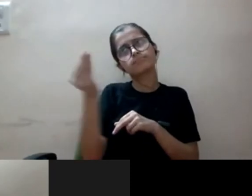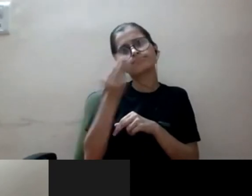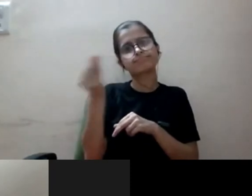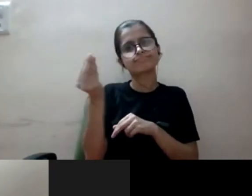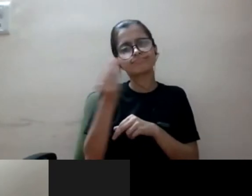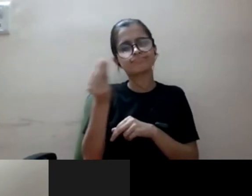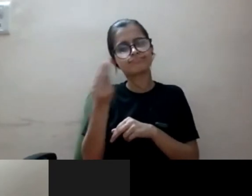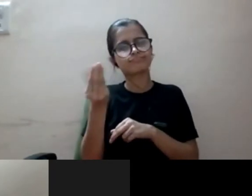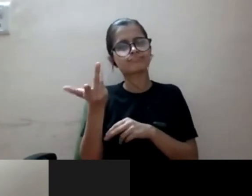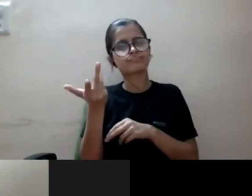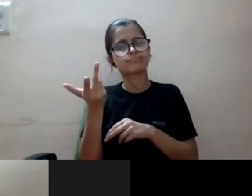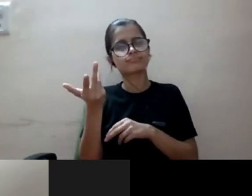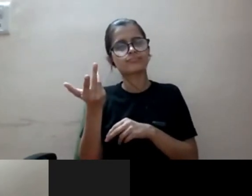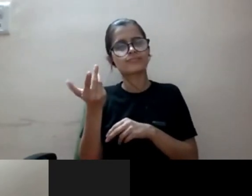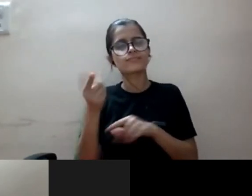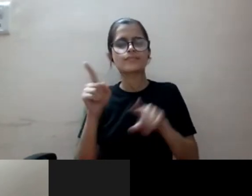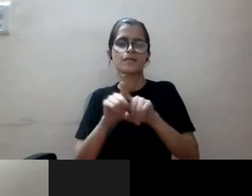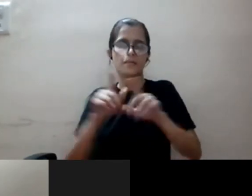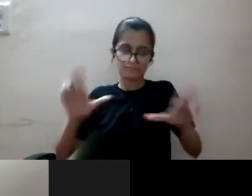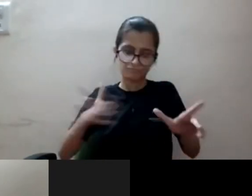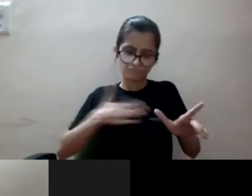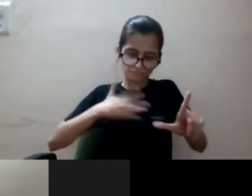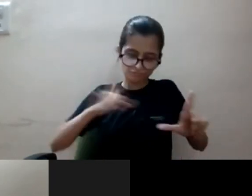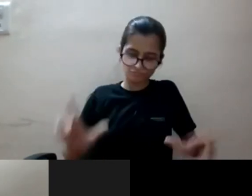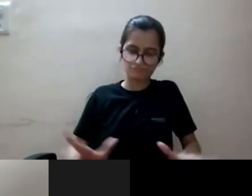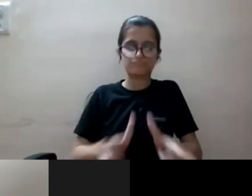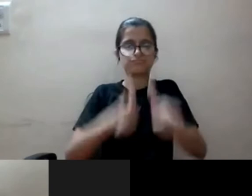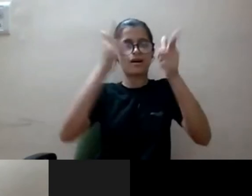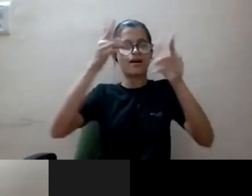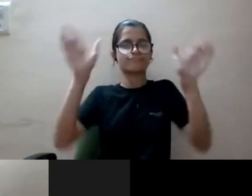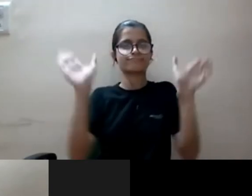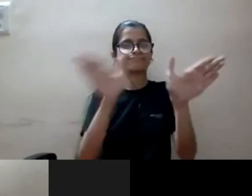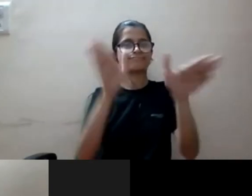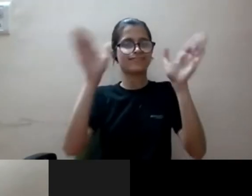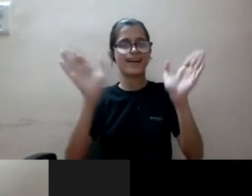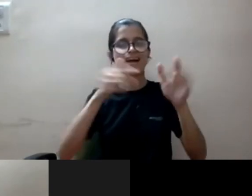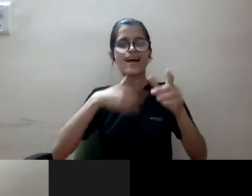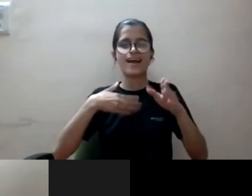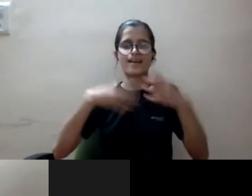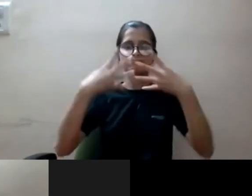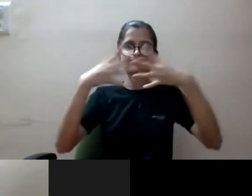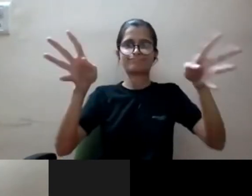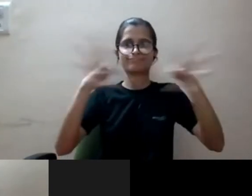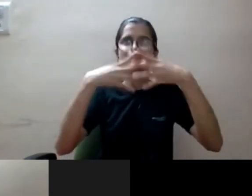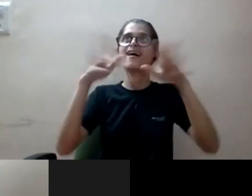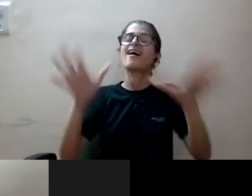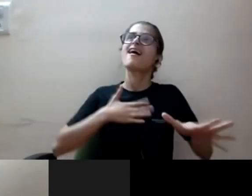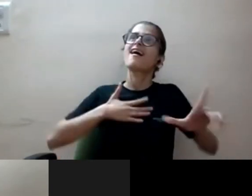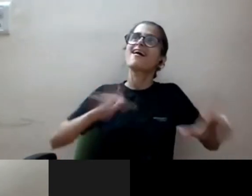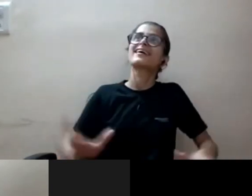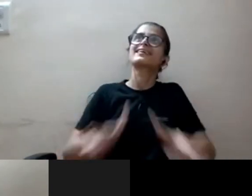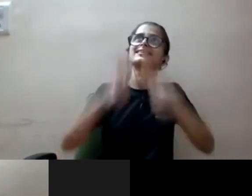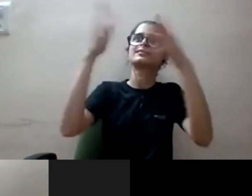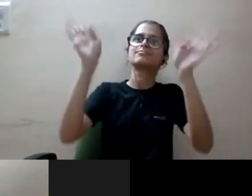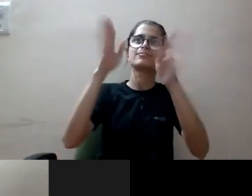a bird on a tree outside a window in some strange